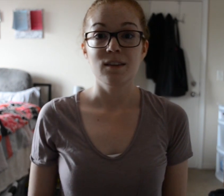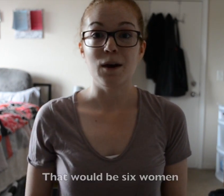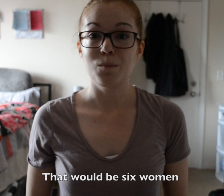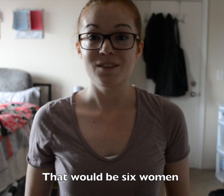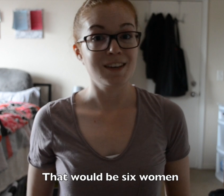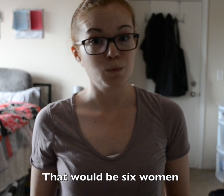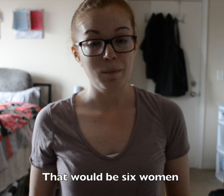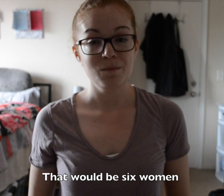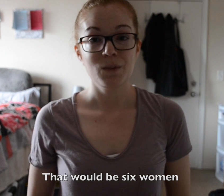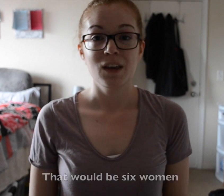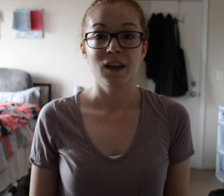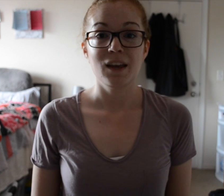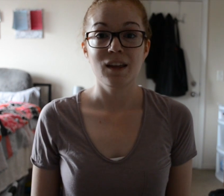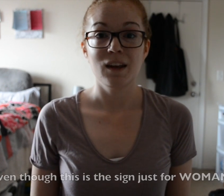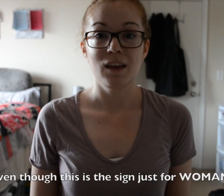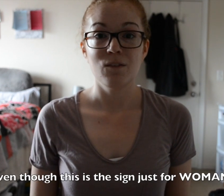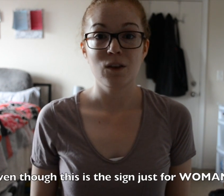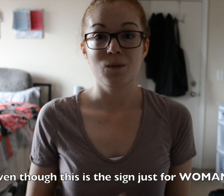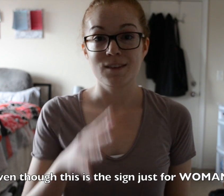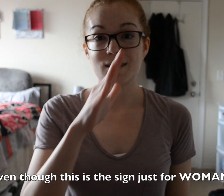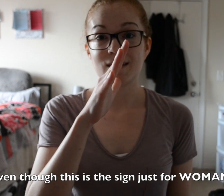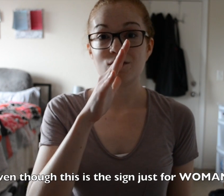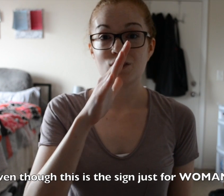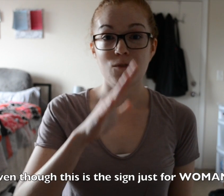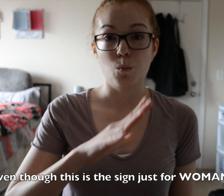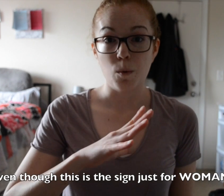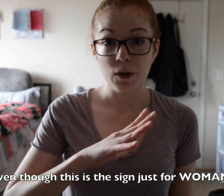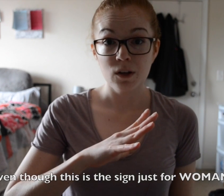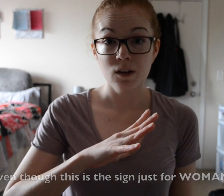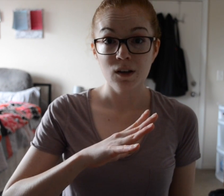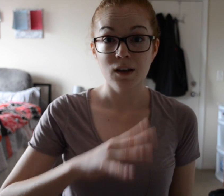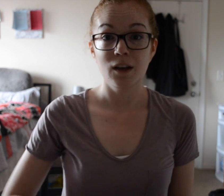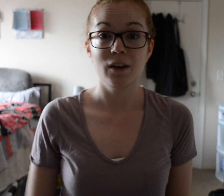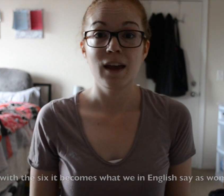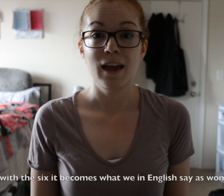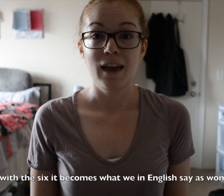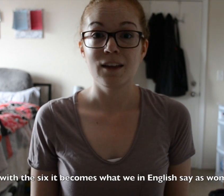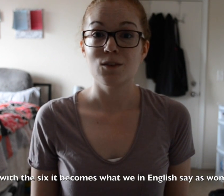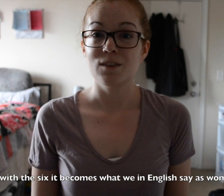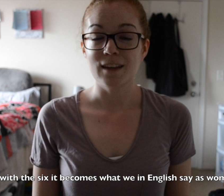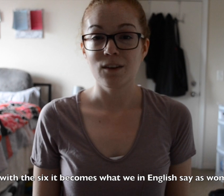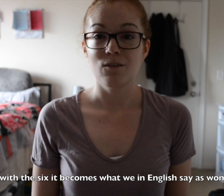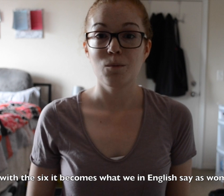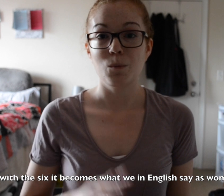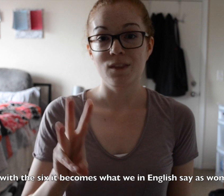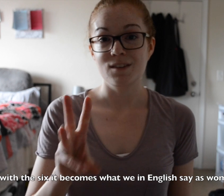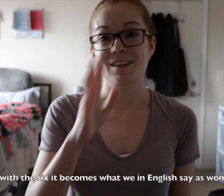that would be 6 women, and even though this is a sign just for woman, and so it's slightly different, but with the 6